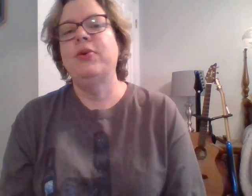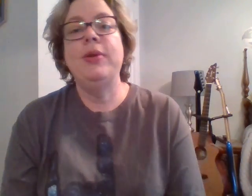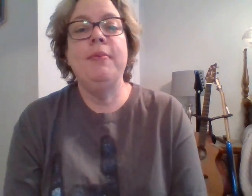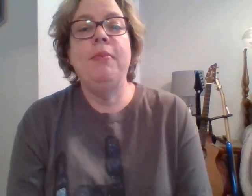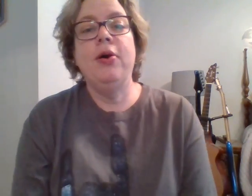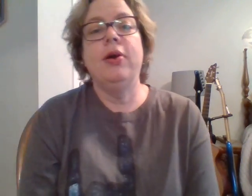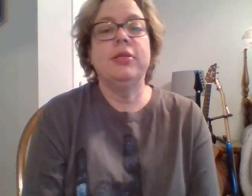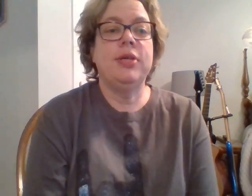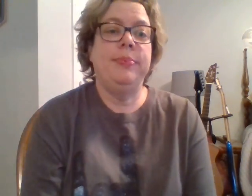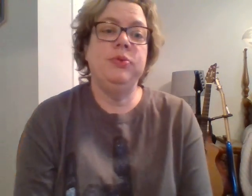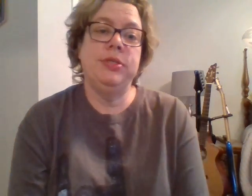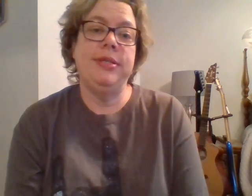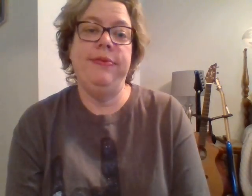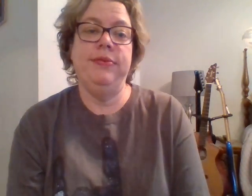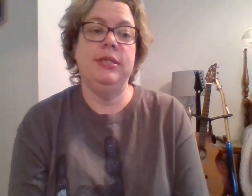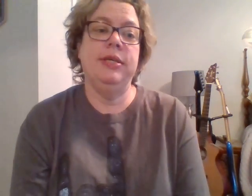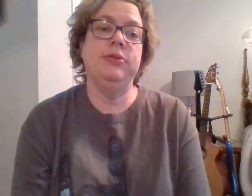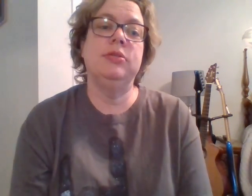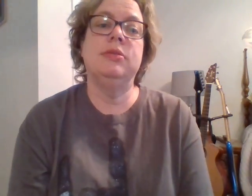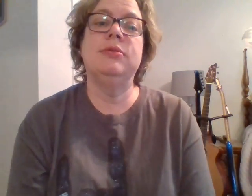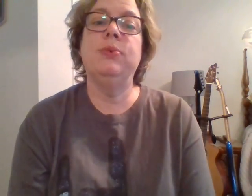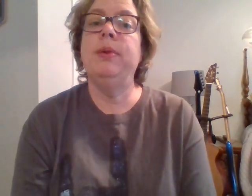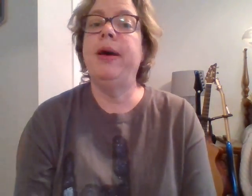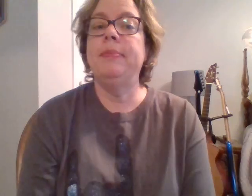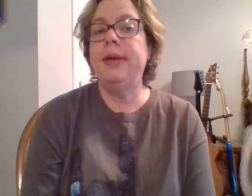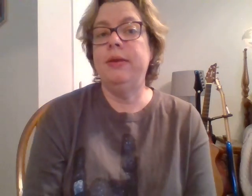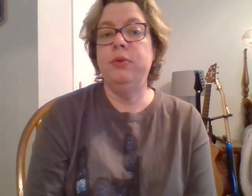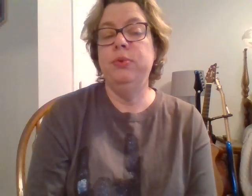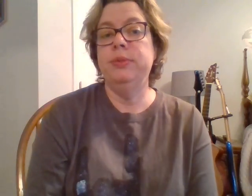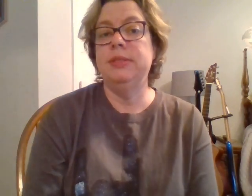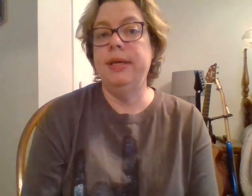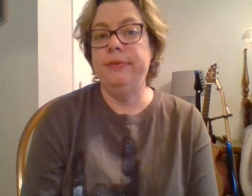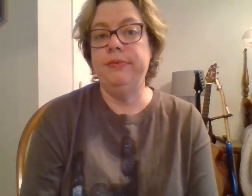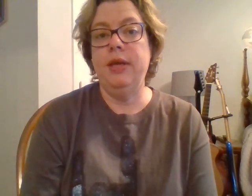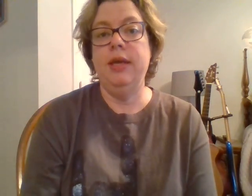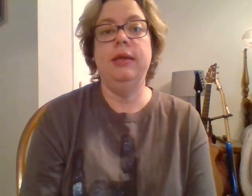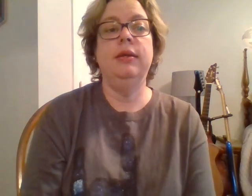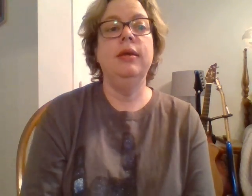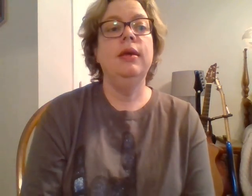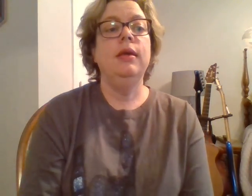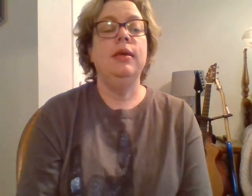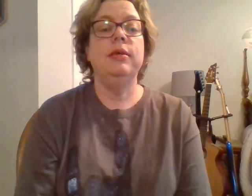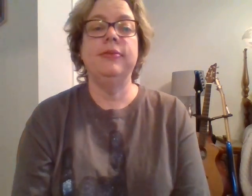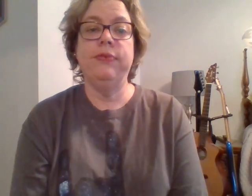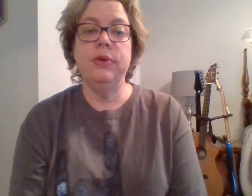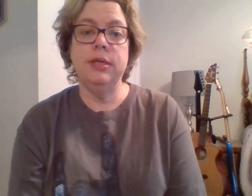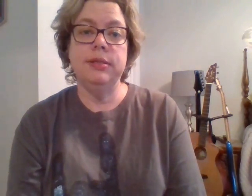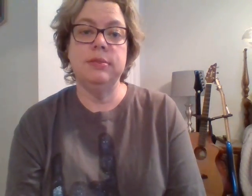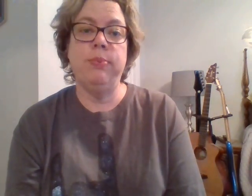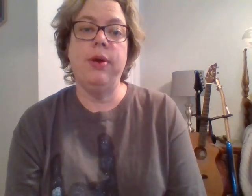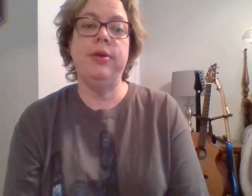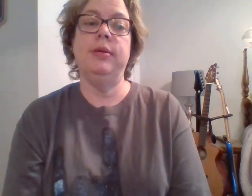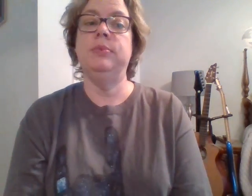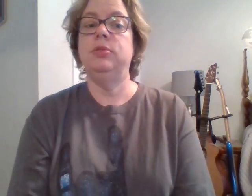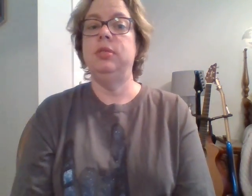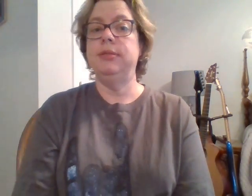in Mark chapter 7, it tells us a story about a man who was deaf, and his friends brought him to